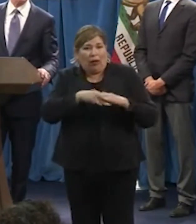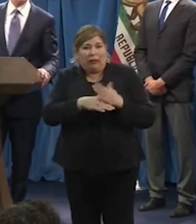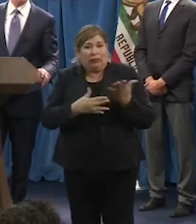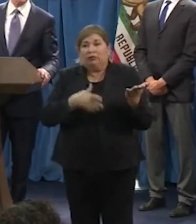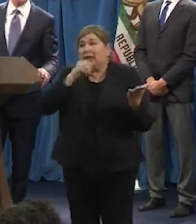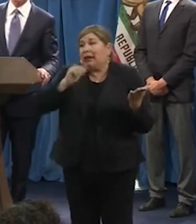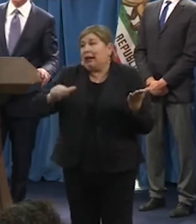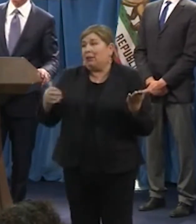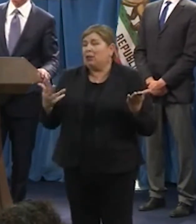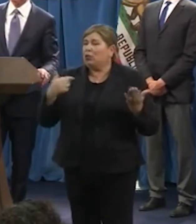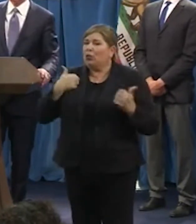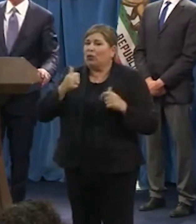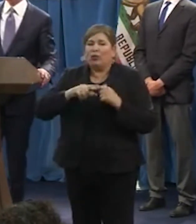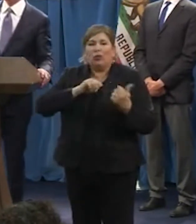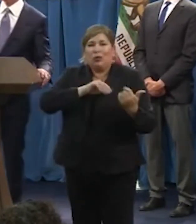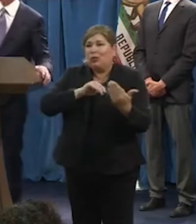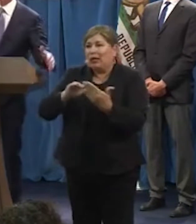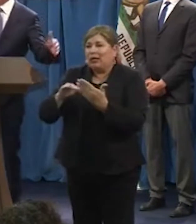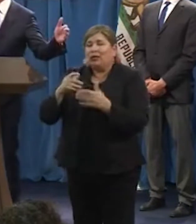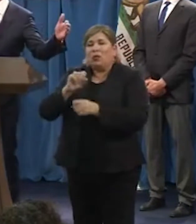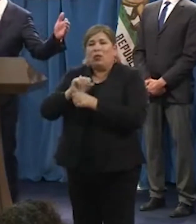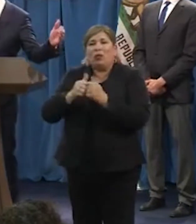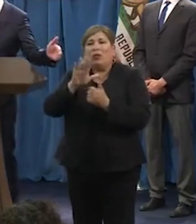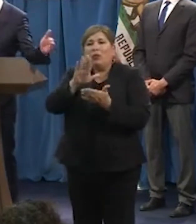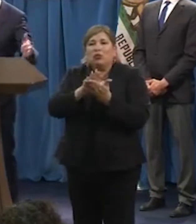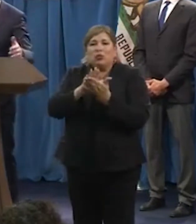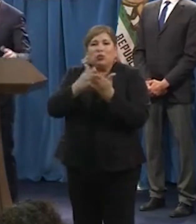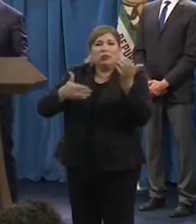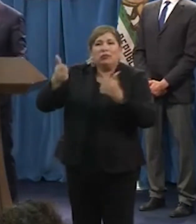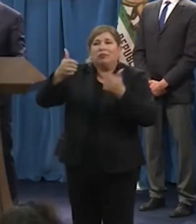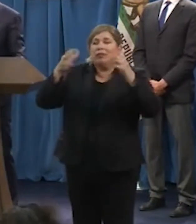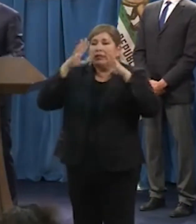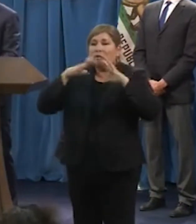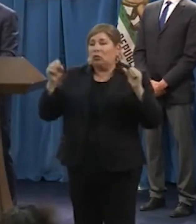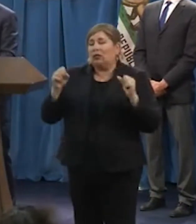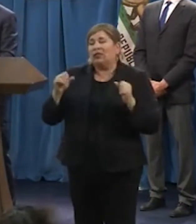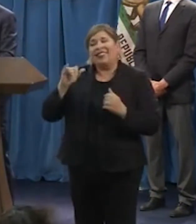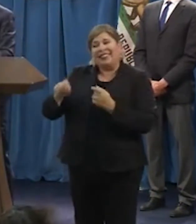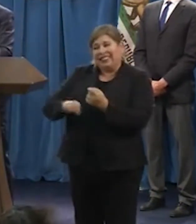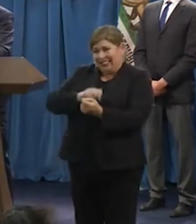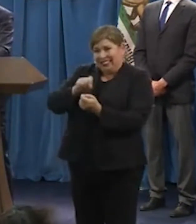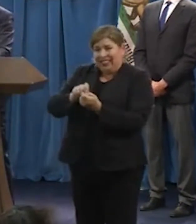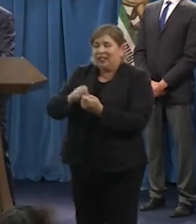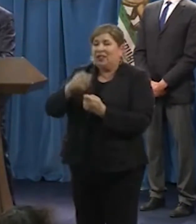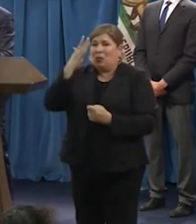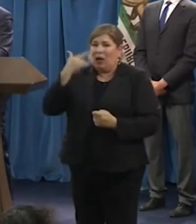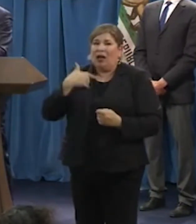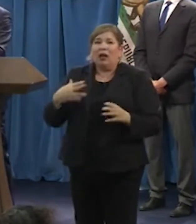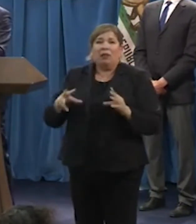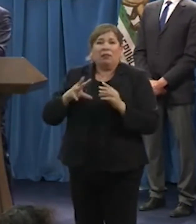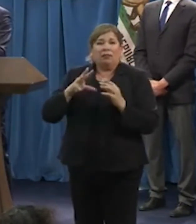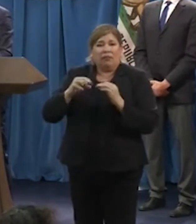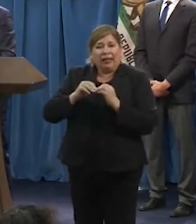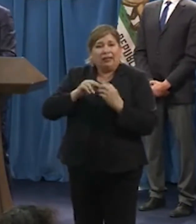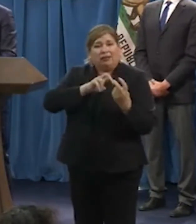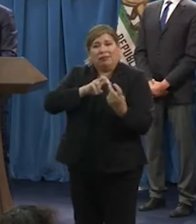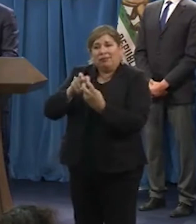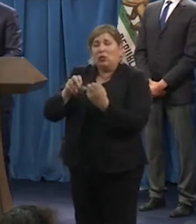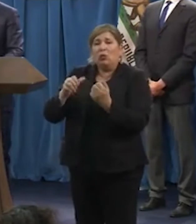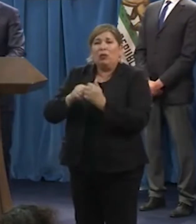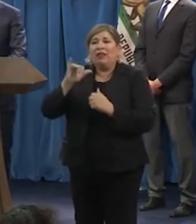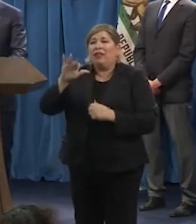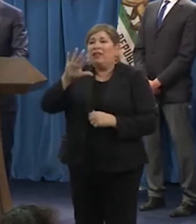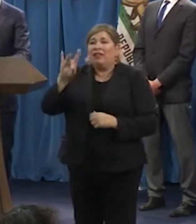that, and we're trying to do that working with our superintendent. It's exactly, again, forgive me for belaboring this, why I met with all the 58